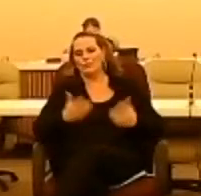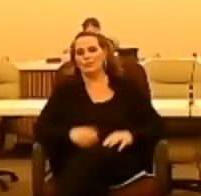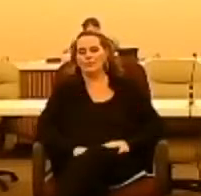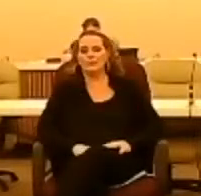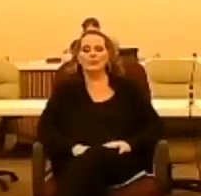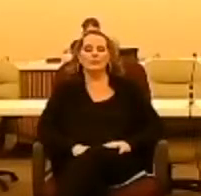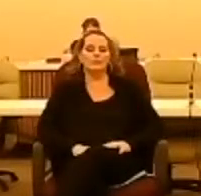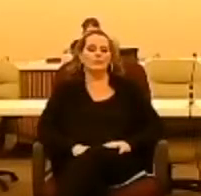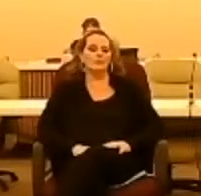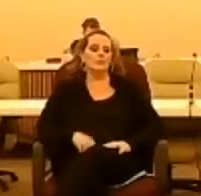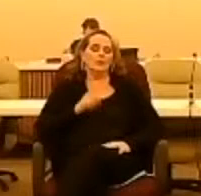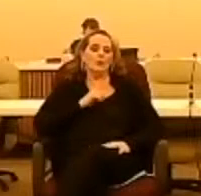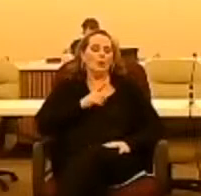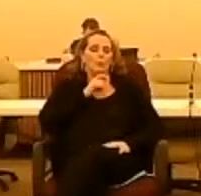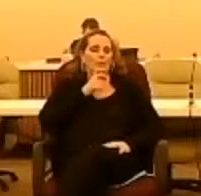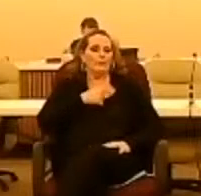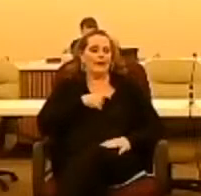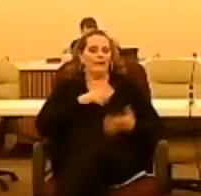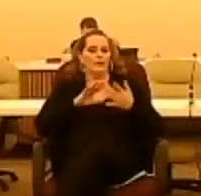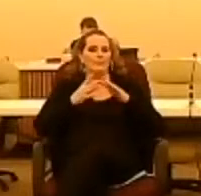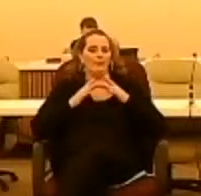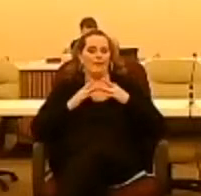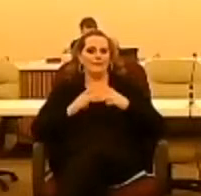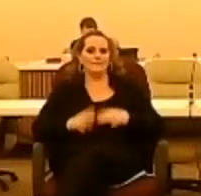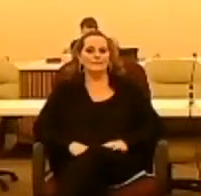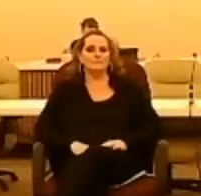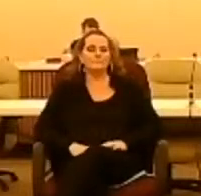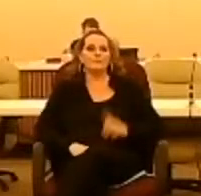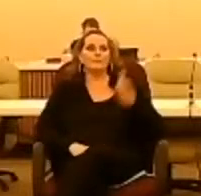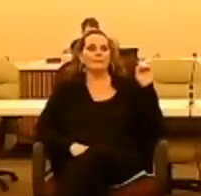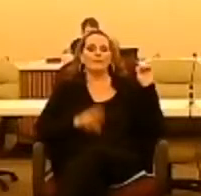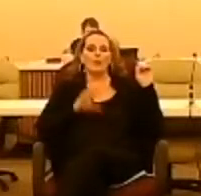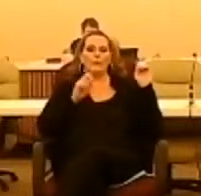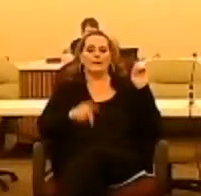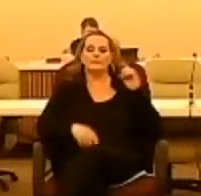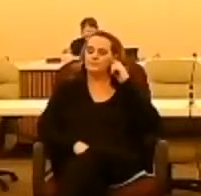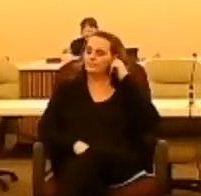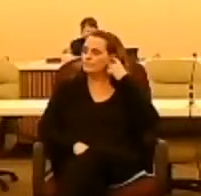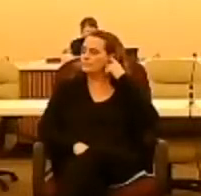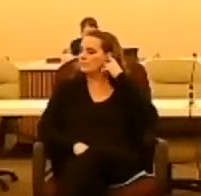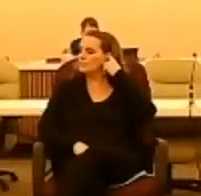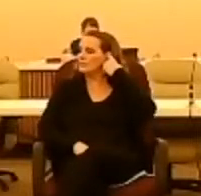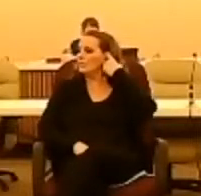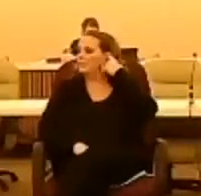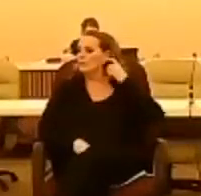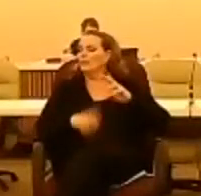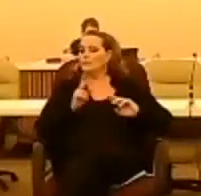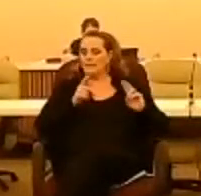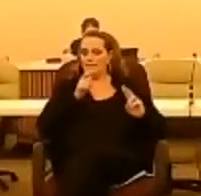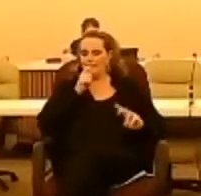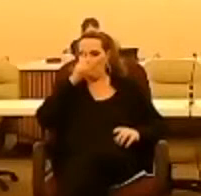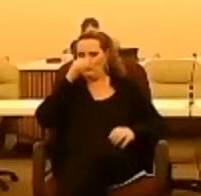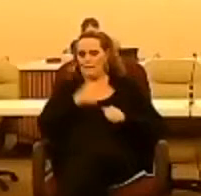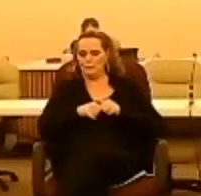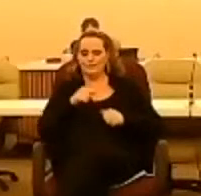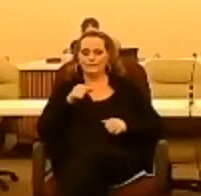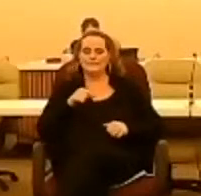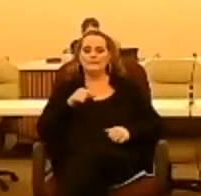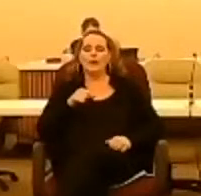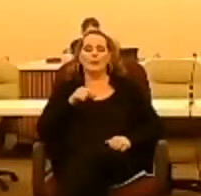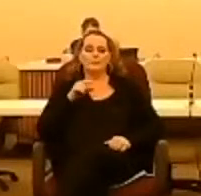Yeah, we don't have him online. Okay. For those who don't remember, he was here at an